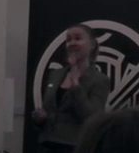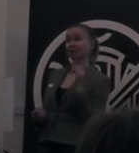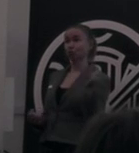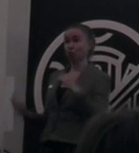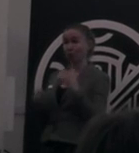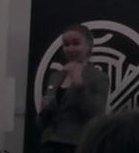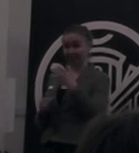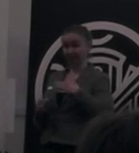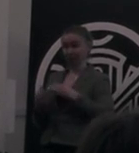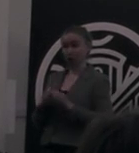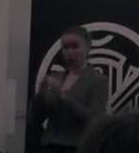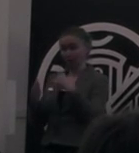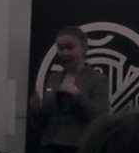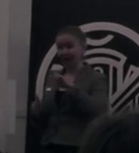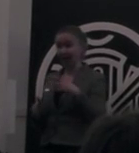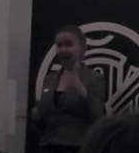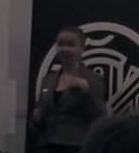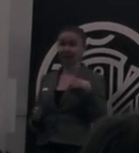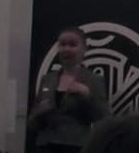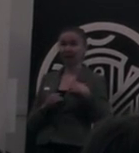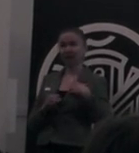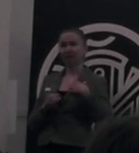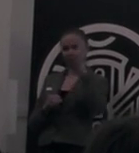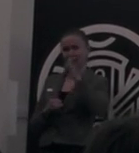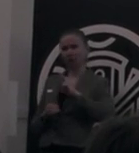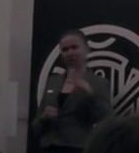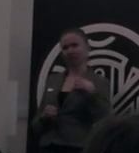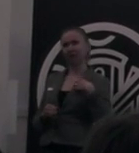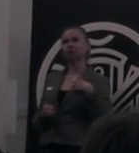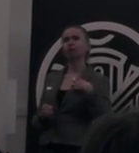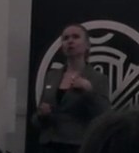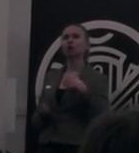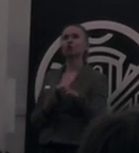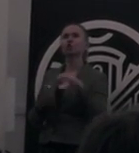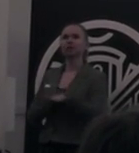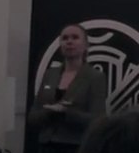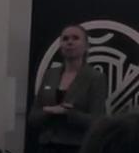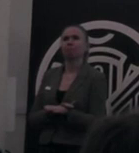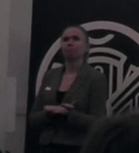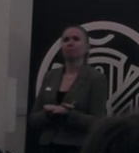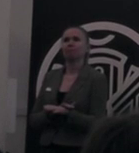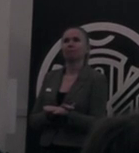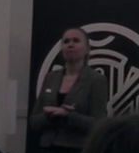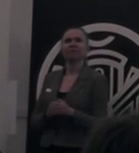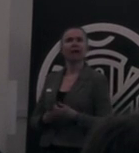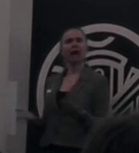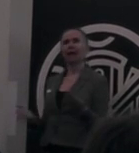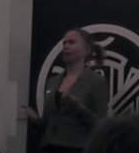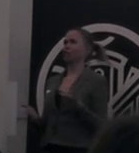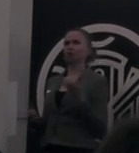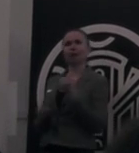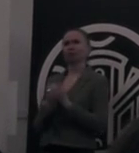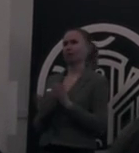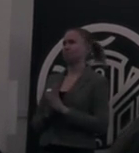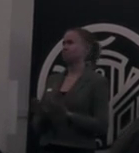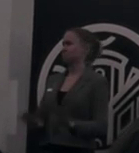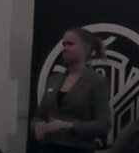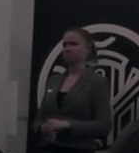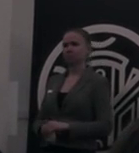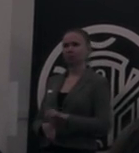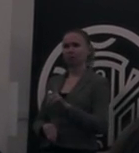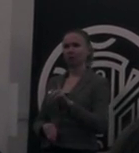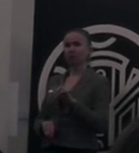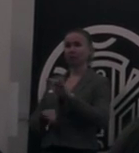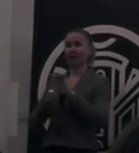want to support me or women of color, go home. We have nothing to do together. And you could hear a